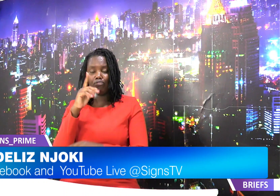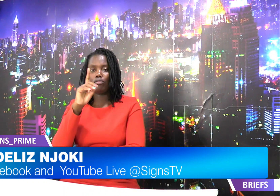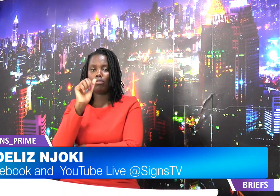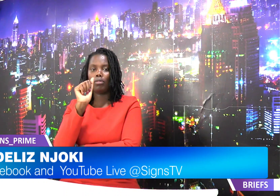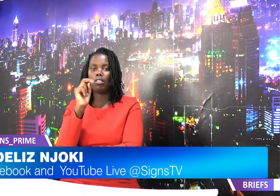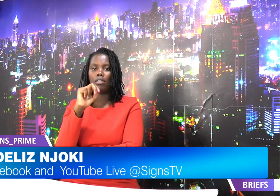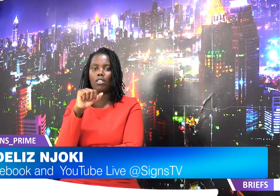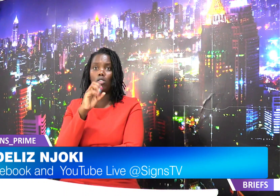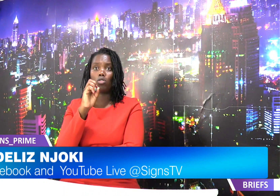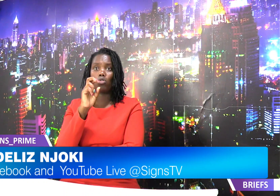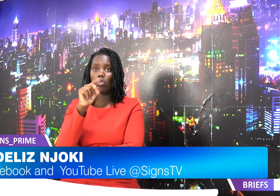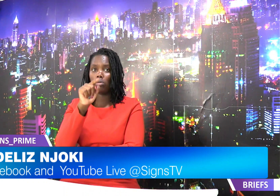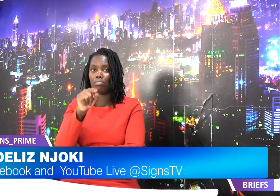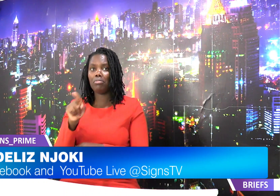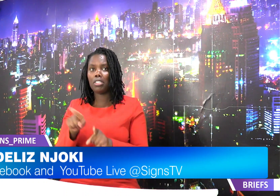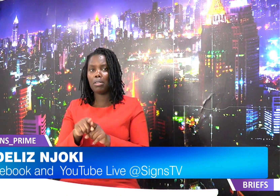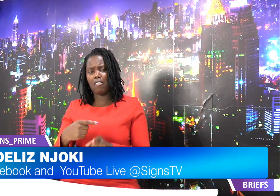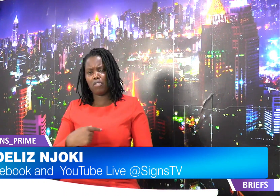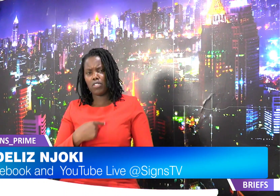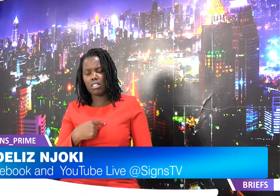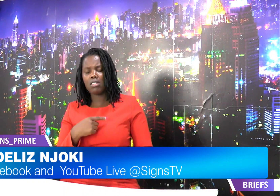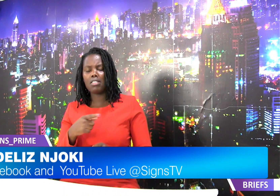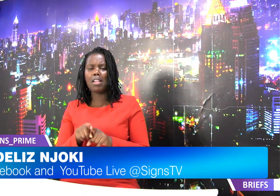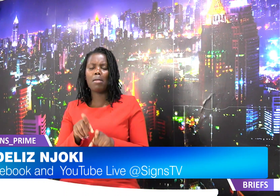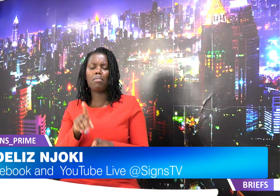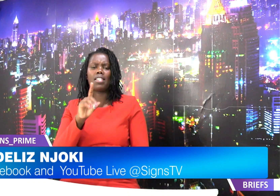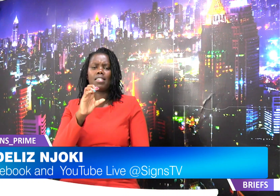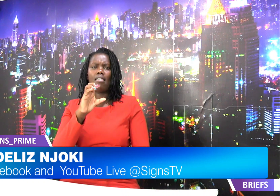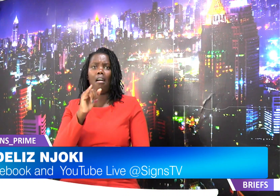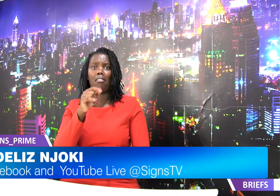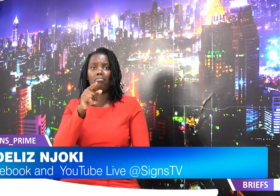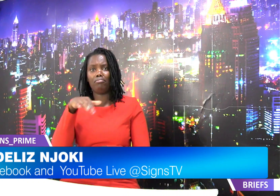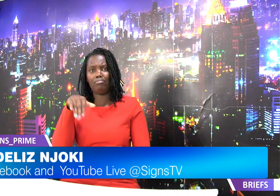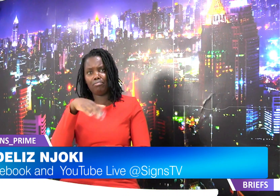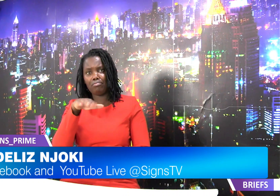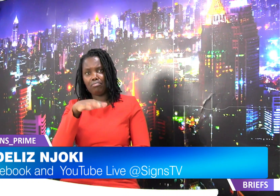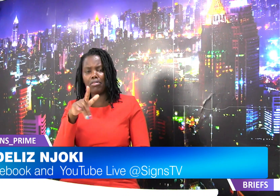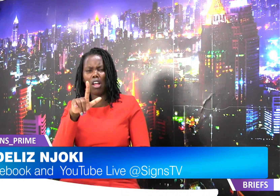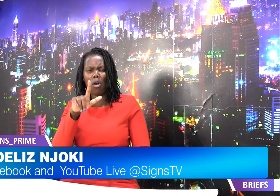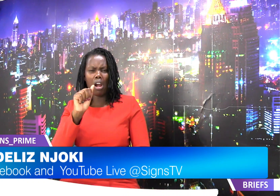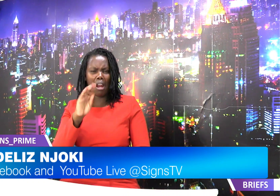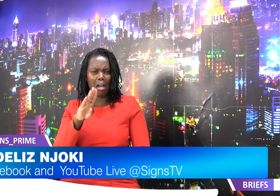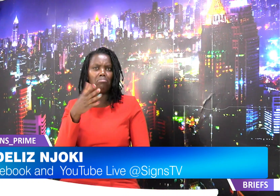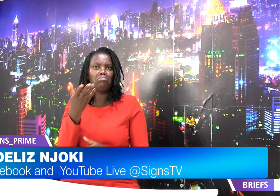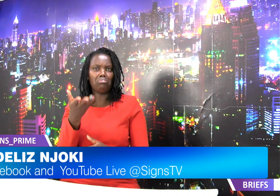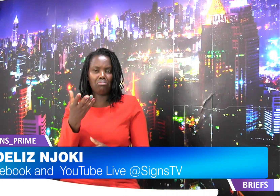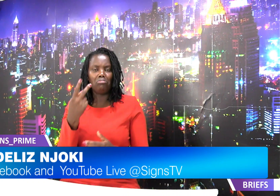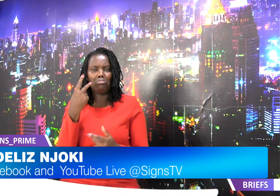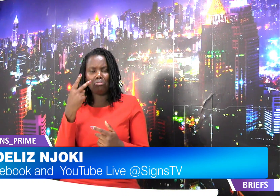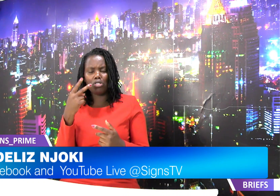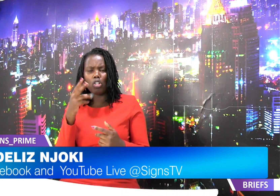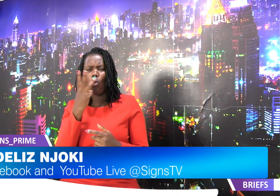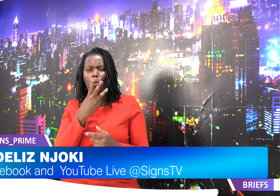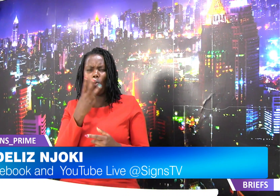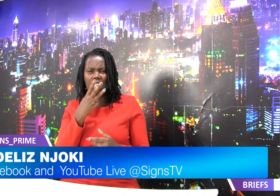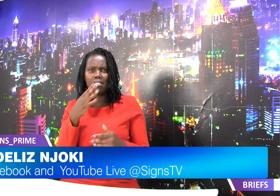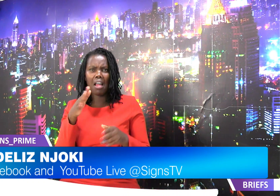The 11-member committee, led by Tana River Senator Dunstan Mugatana, visited the